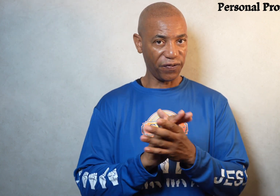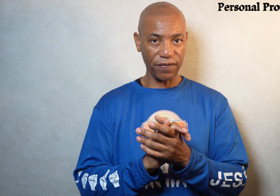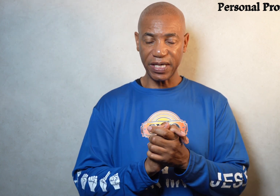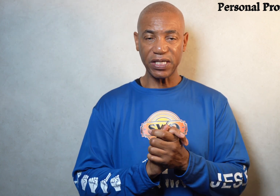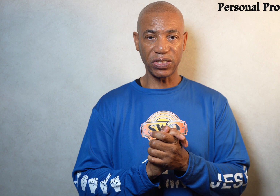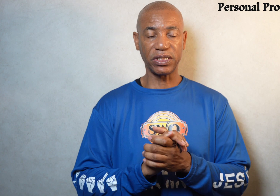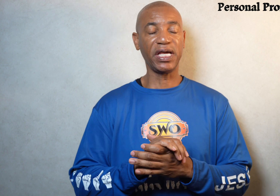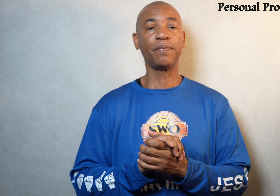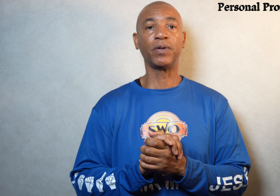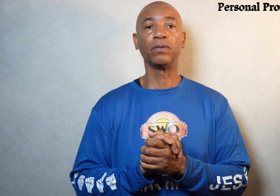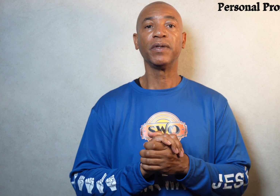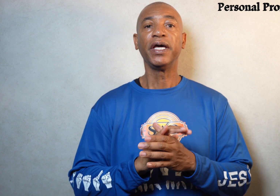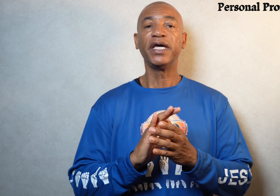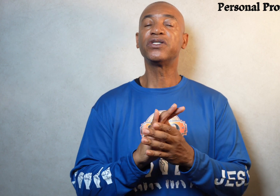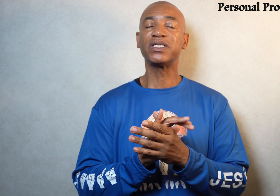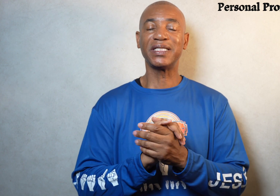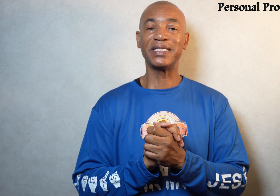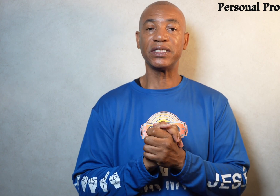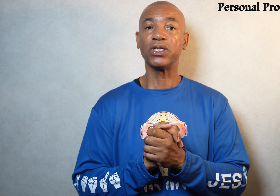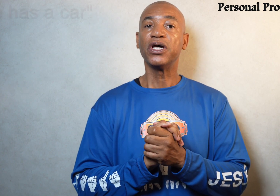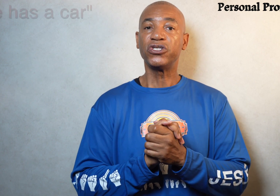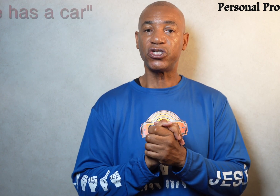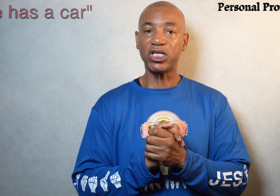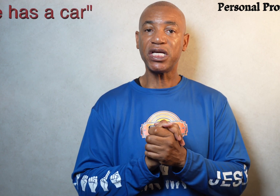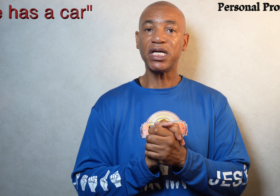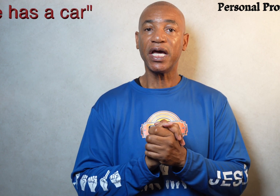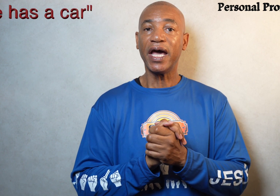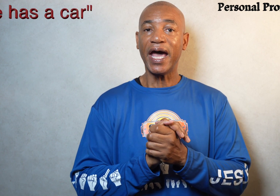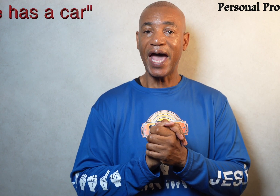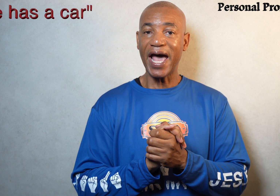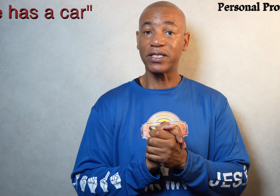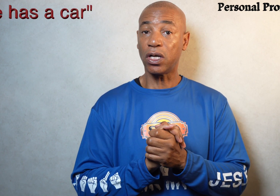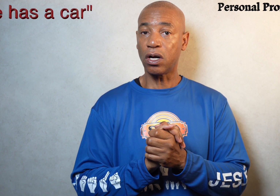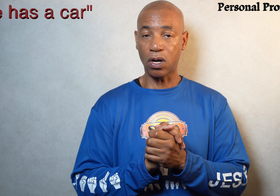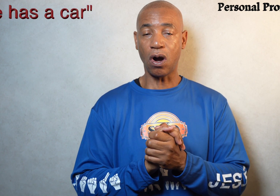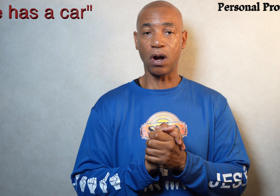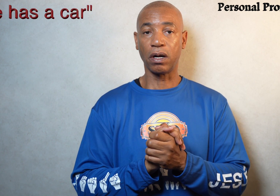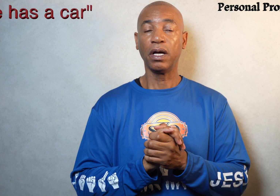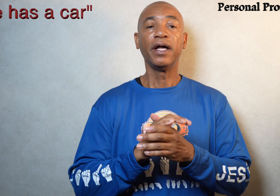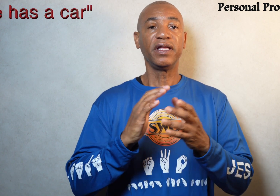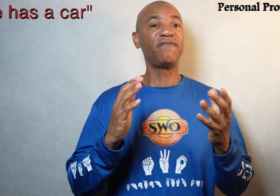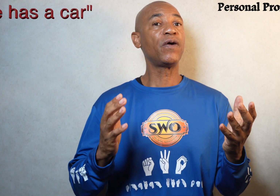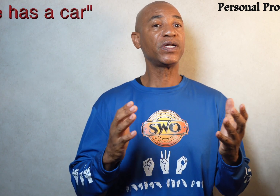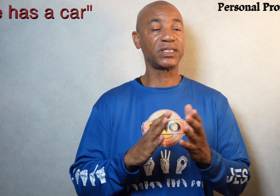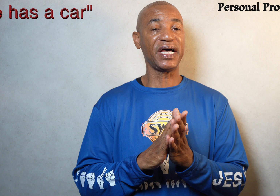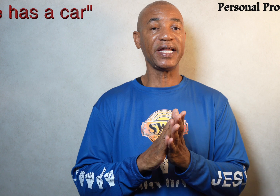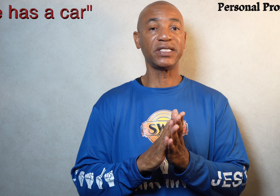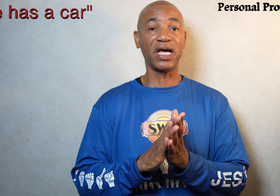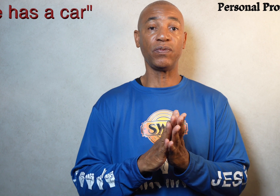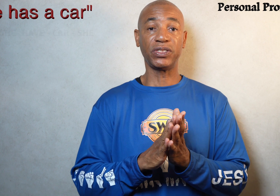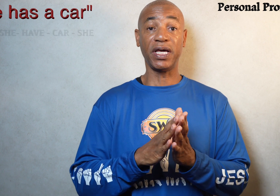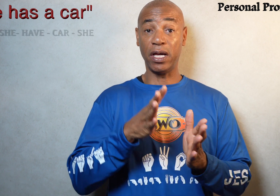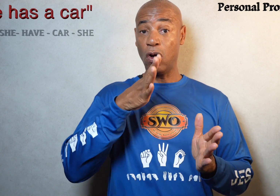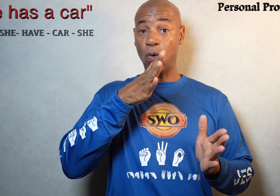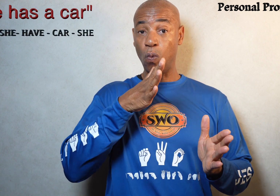very easy example. Here's a sentence. She has a car. Now, if I were to sign this, I would say,